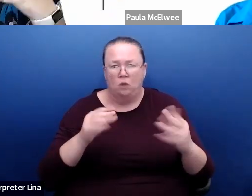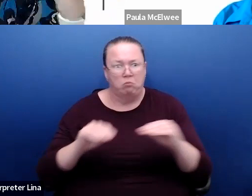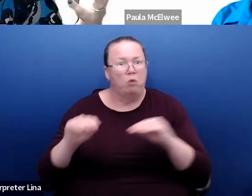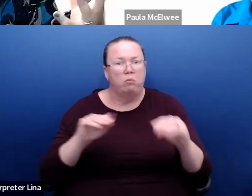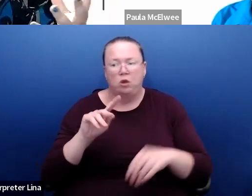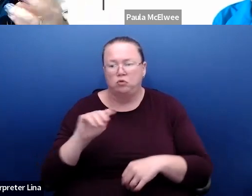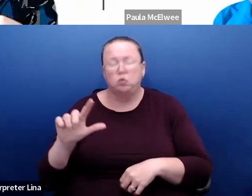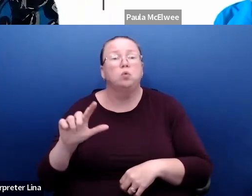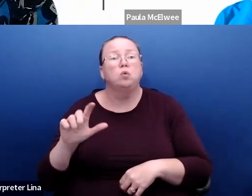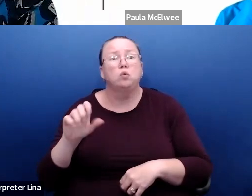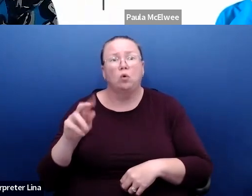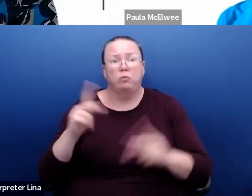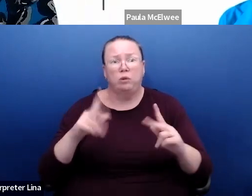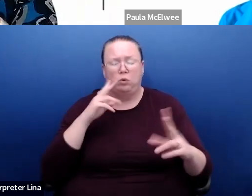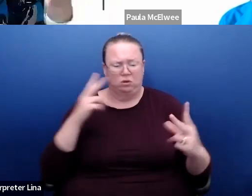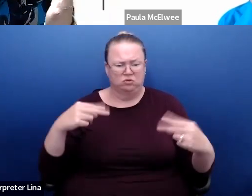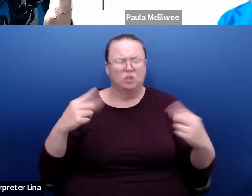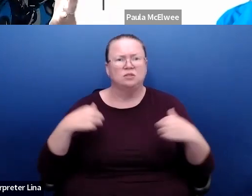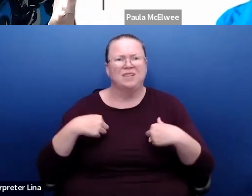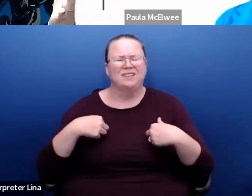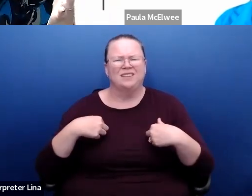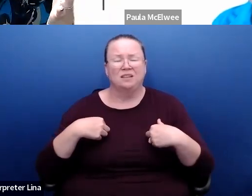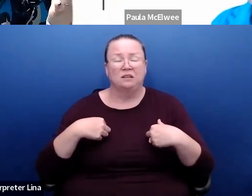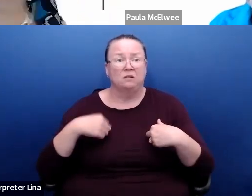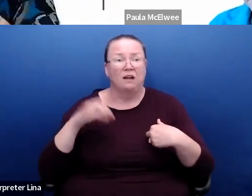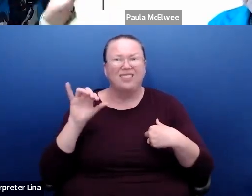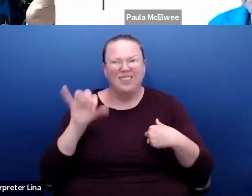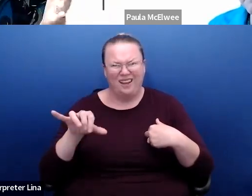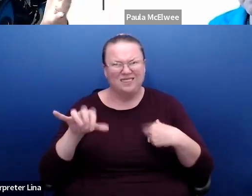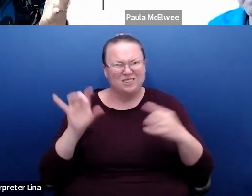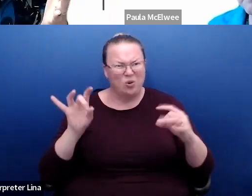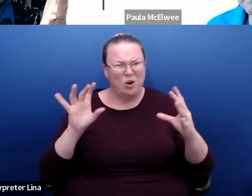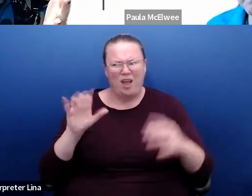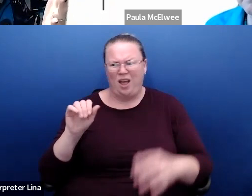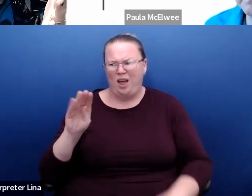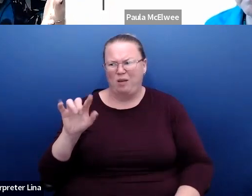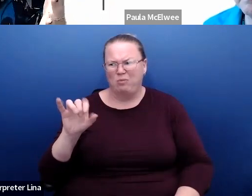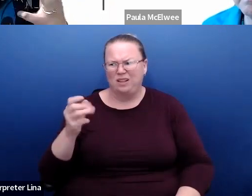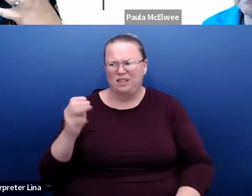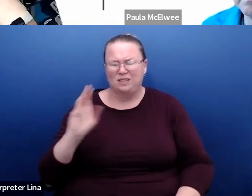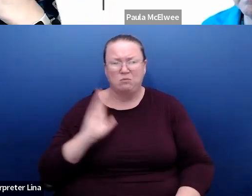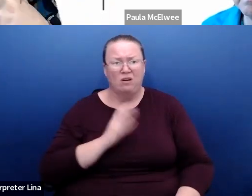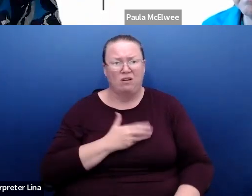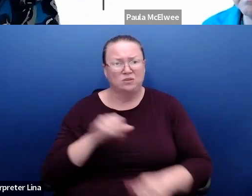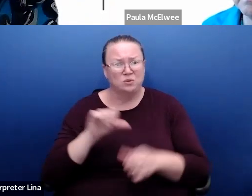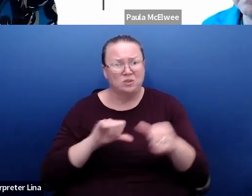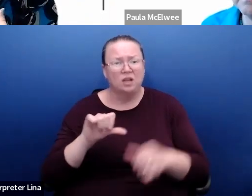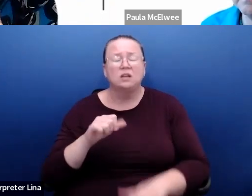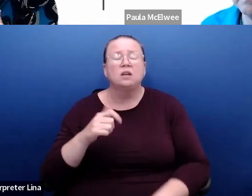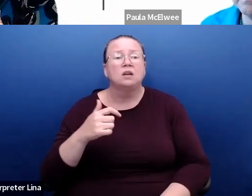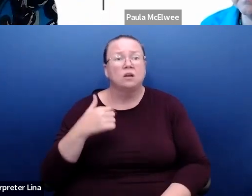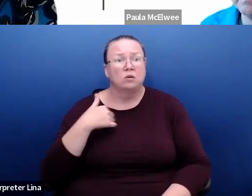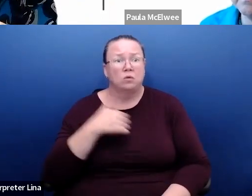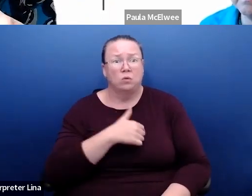tool, or the people are going to judge them or whatever. And that's the horrible ableism of our society, that we have an